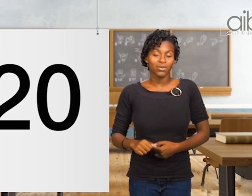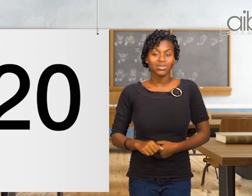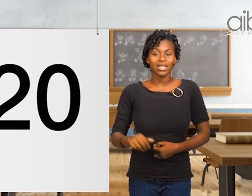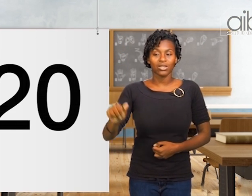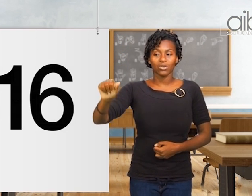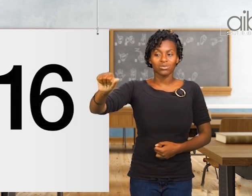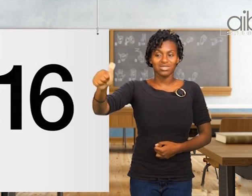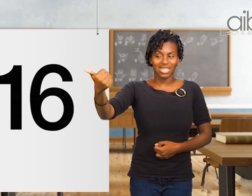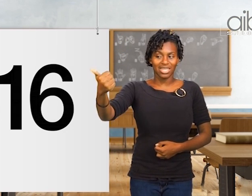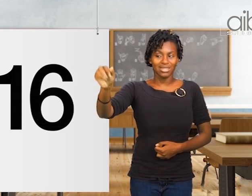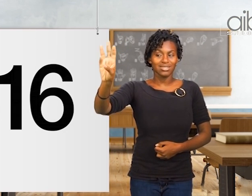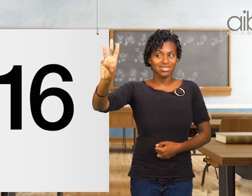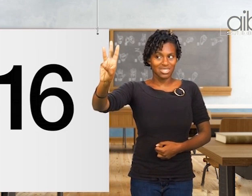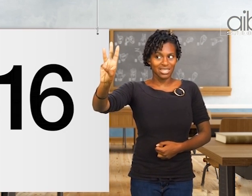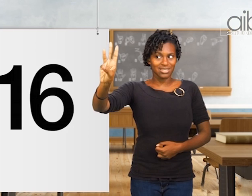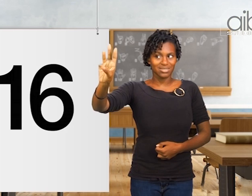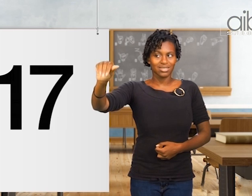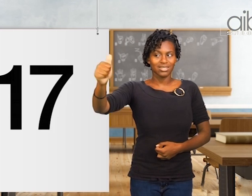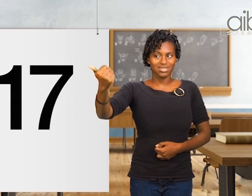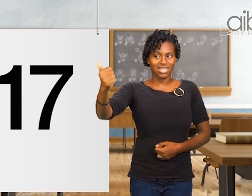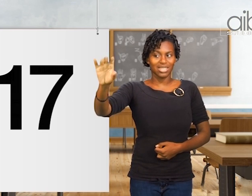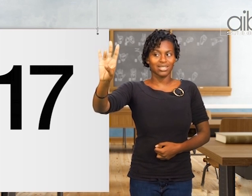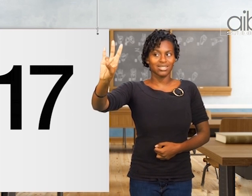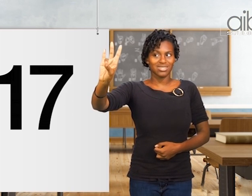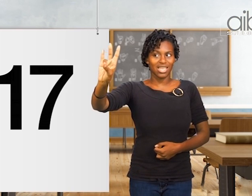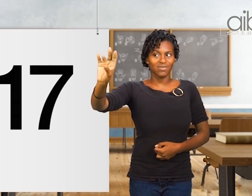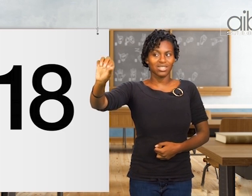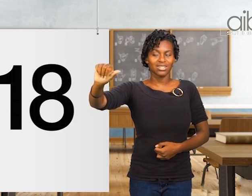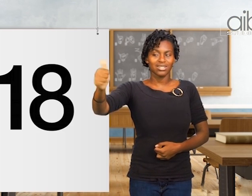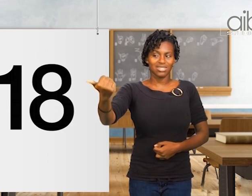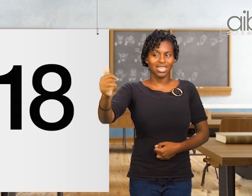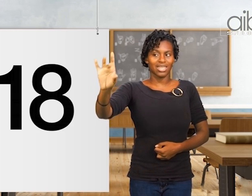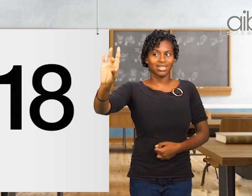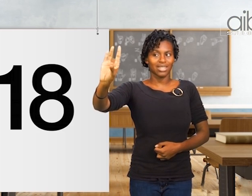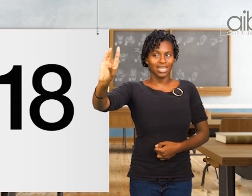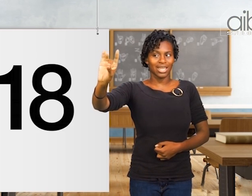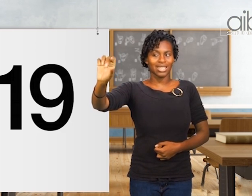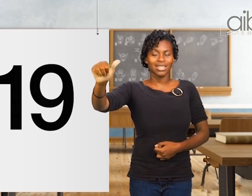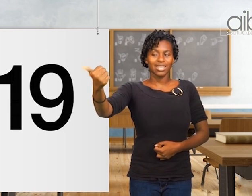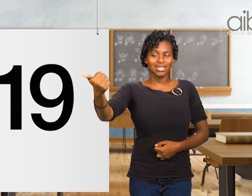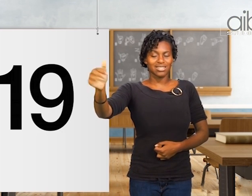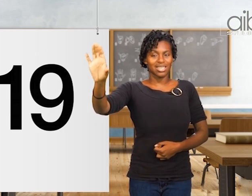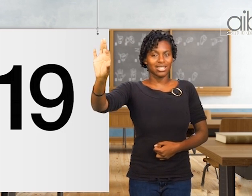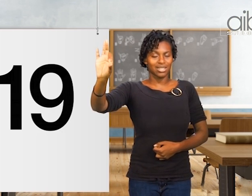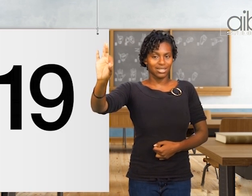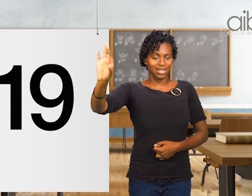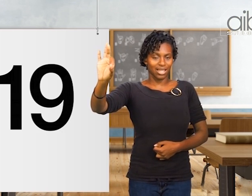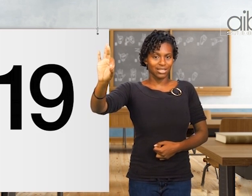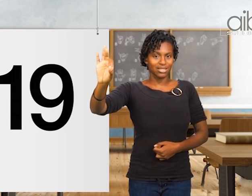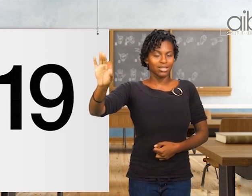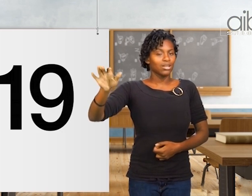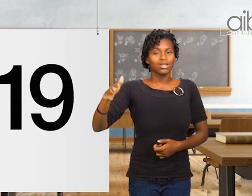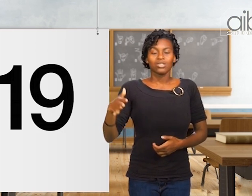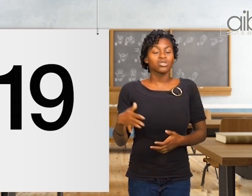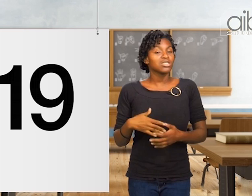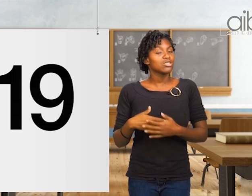that go 10, 6, 10, 7, 10, 8, and 10, 9. You can